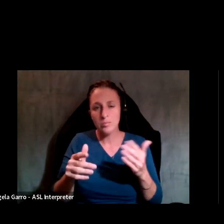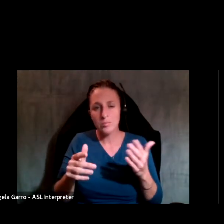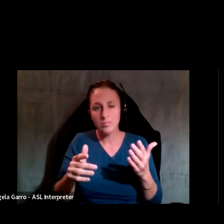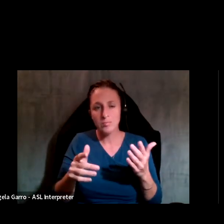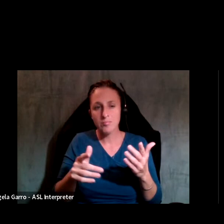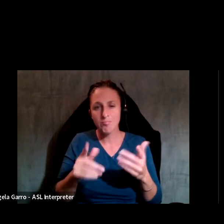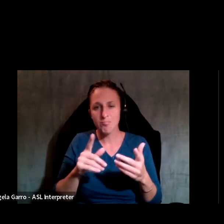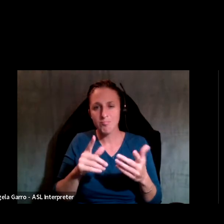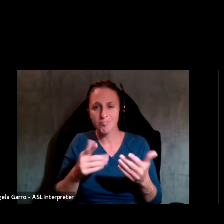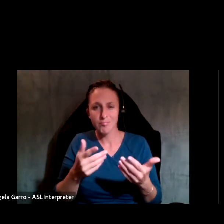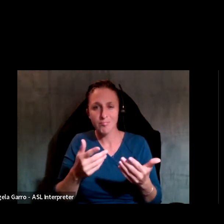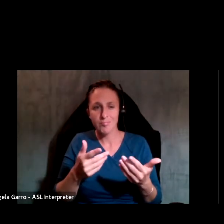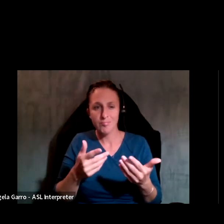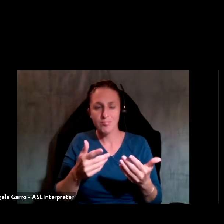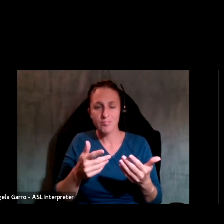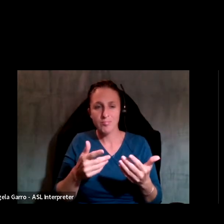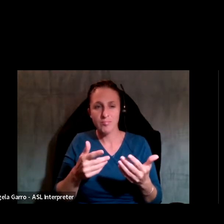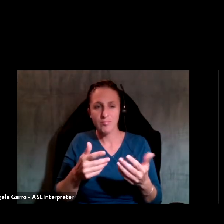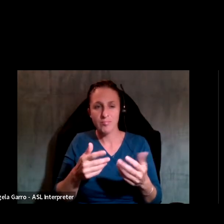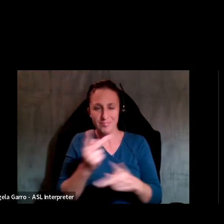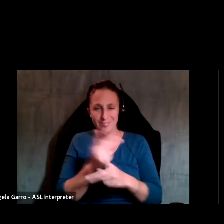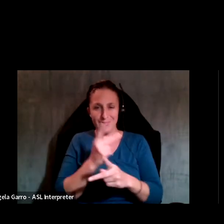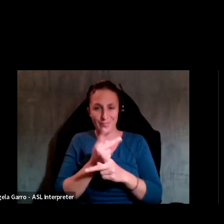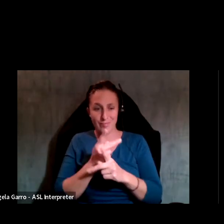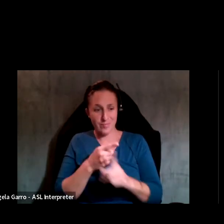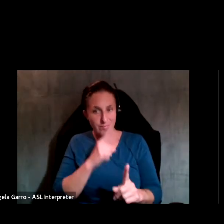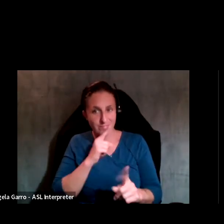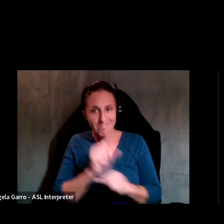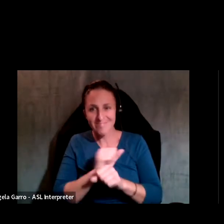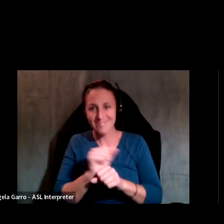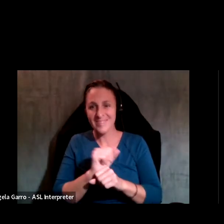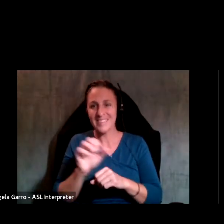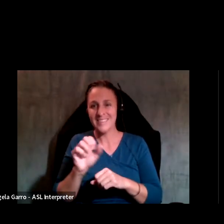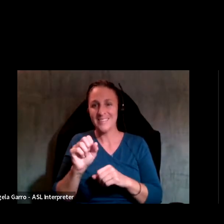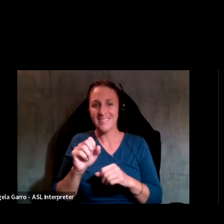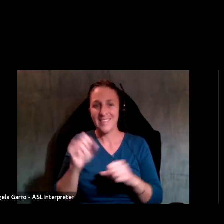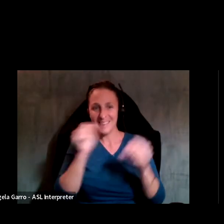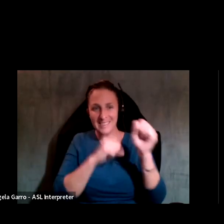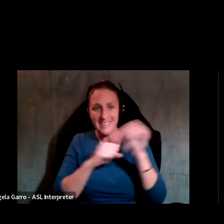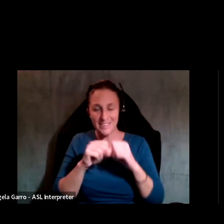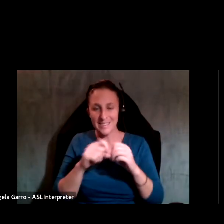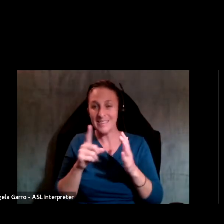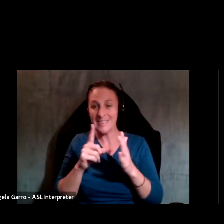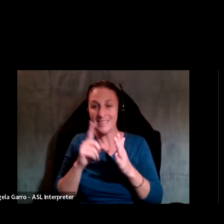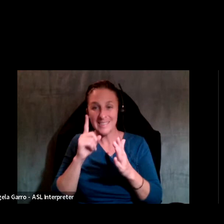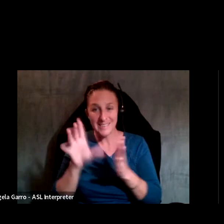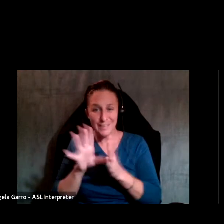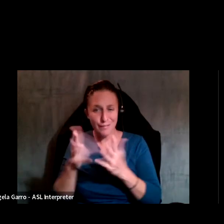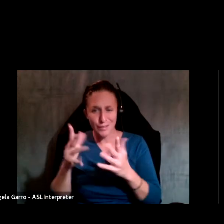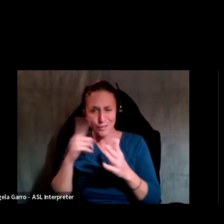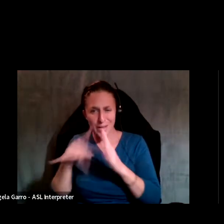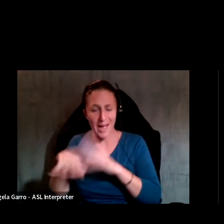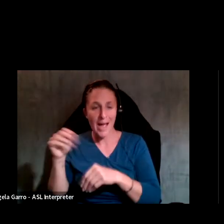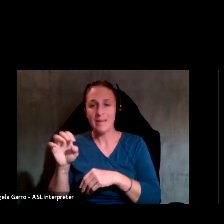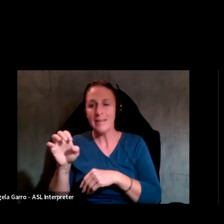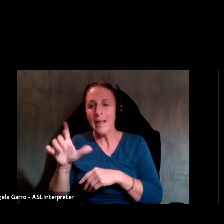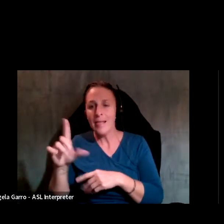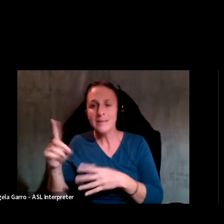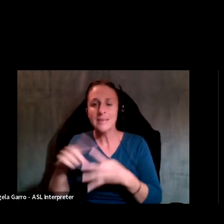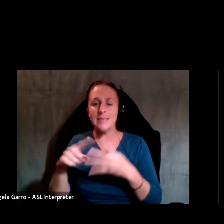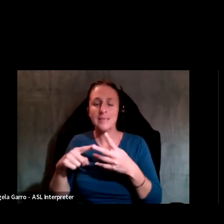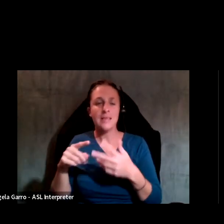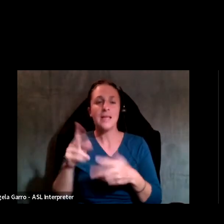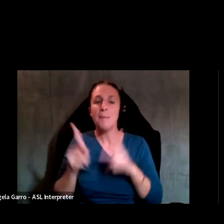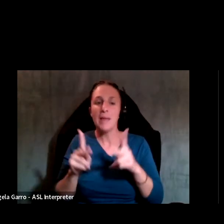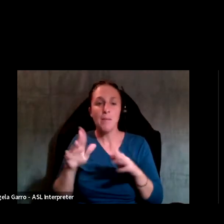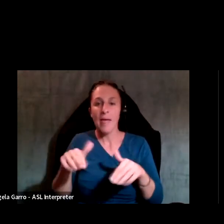the stats when you have, seniors who are checked out and ELD, and especially like people who haven't been